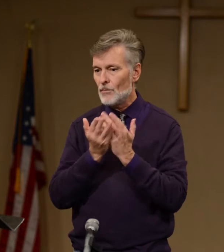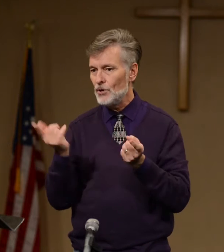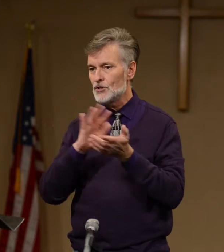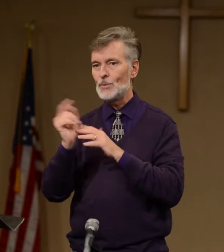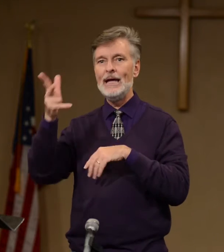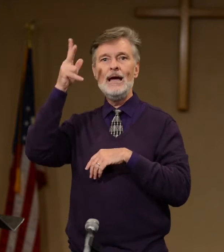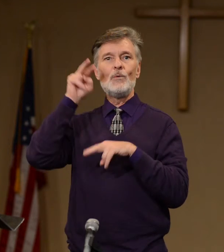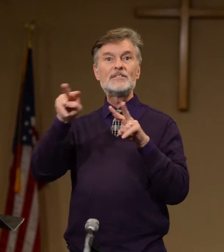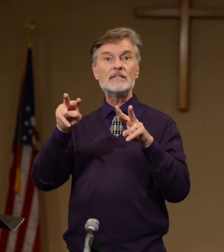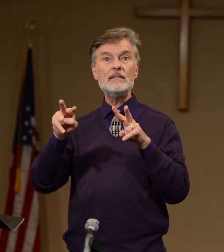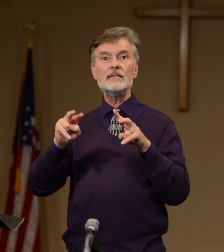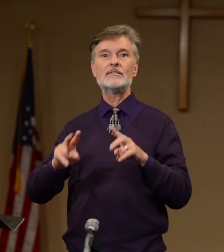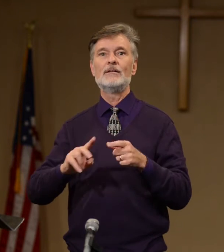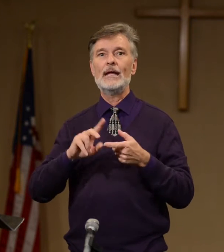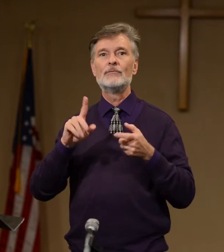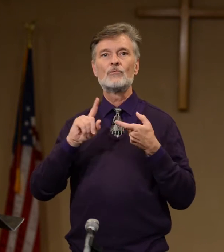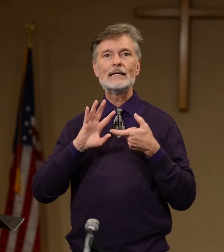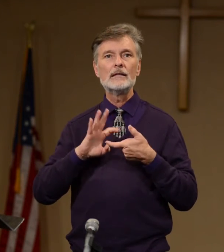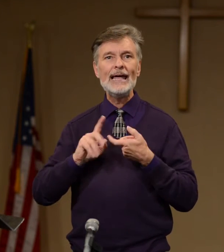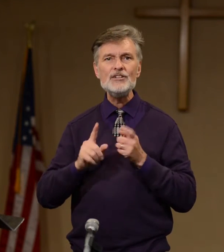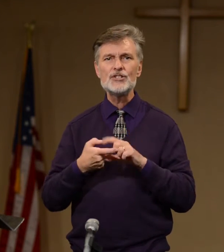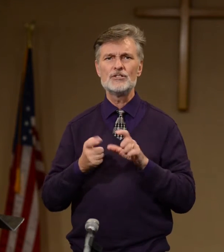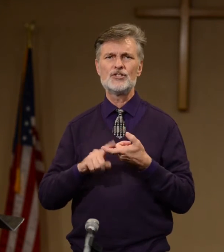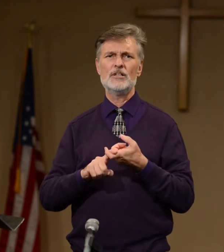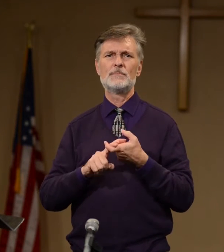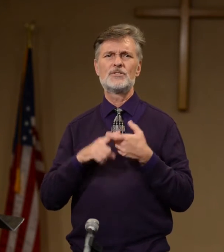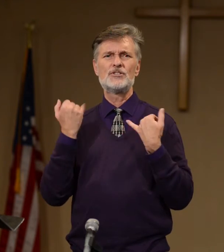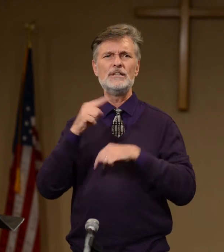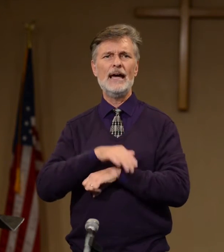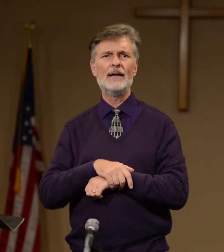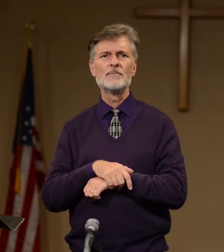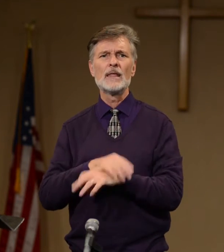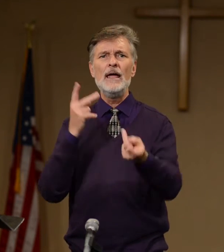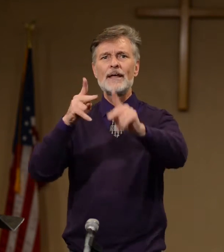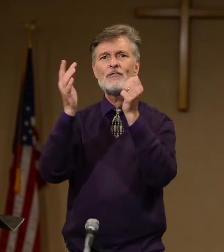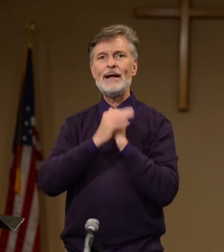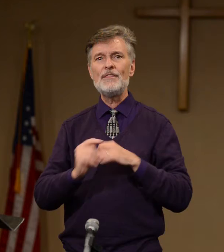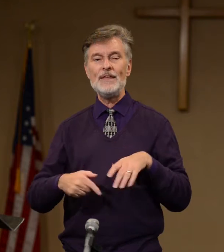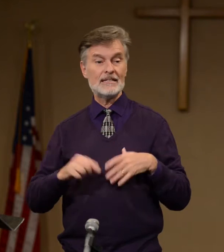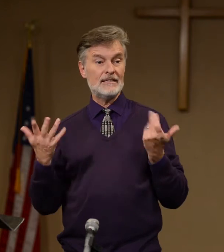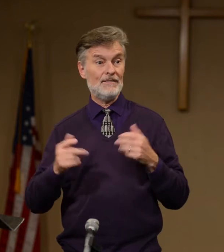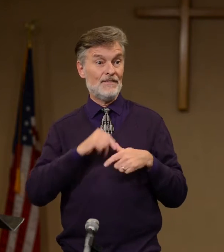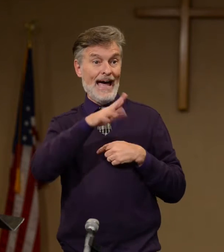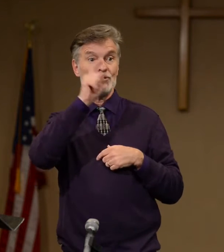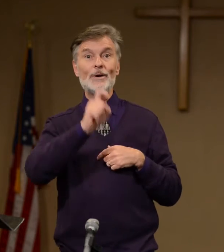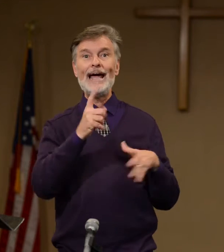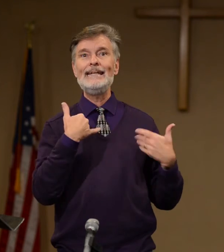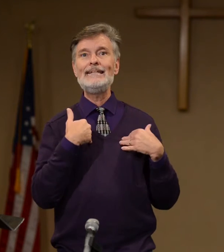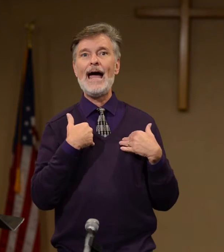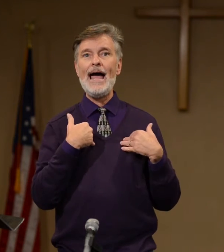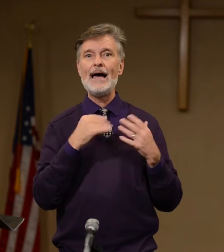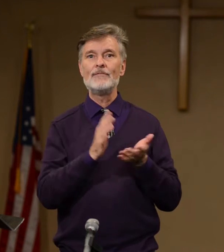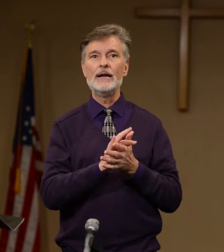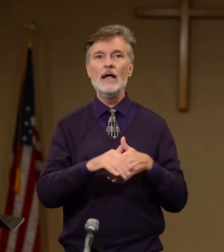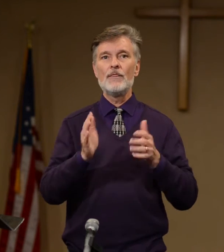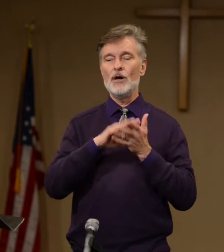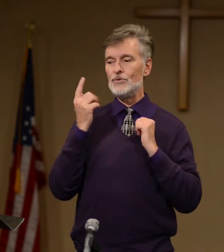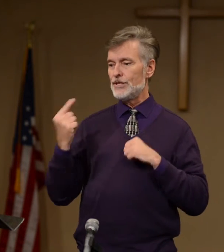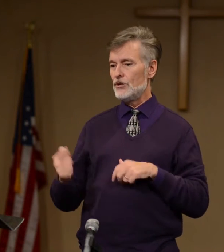books. We see this in relationships today. That everybody thinks that that's what I need to have. And those that are